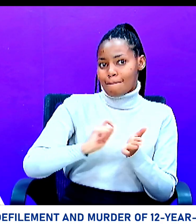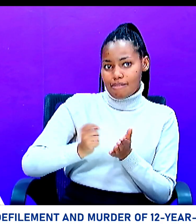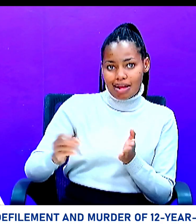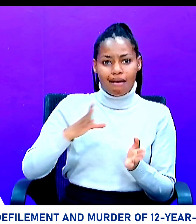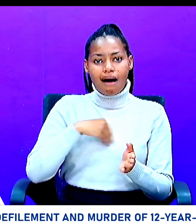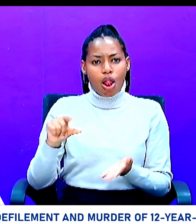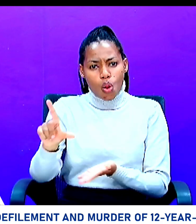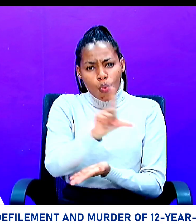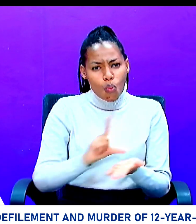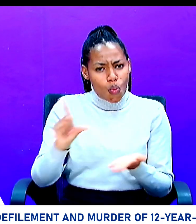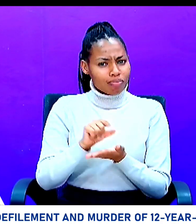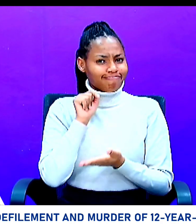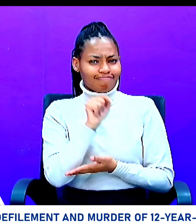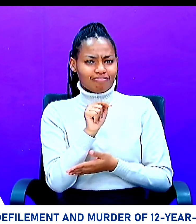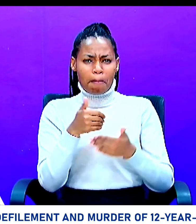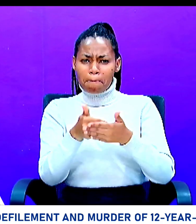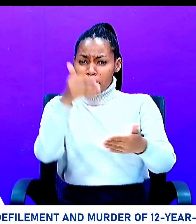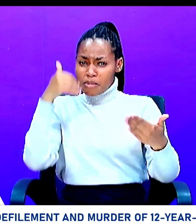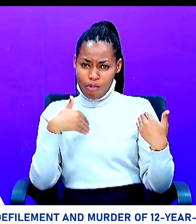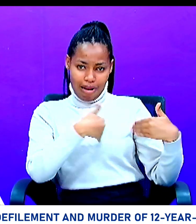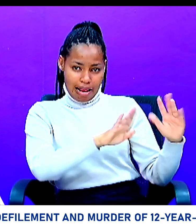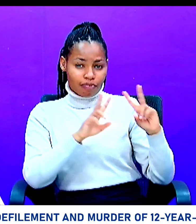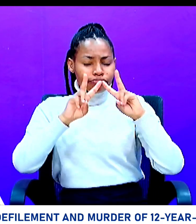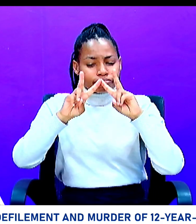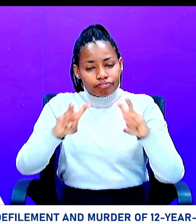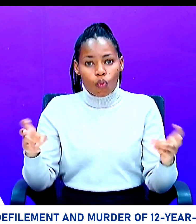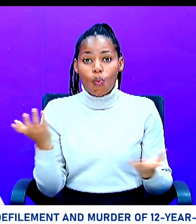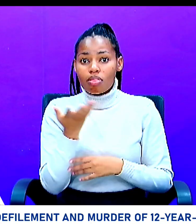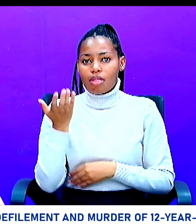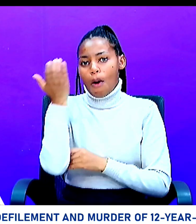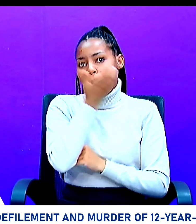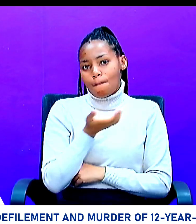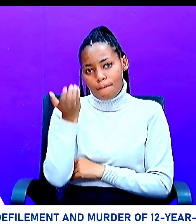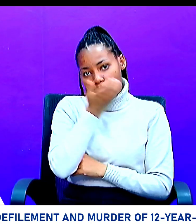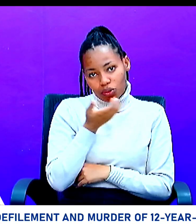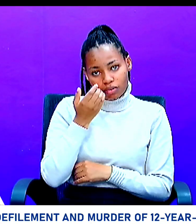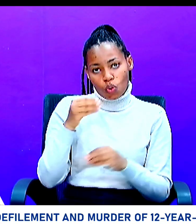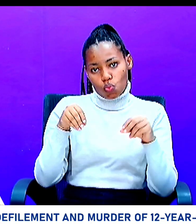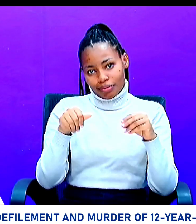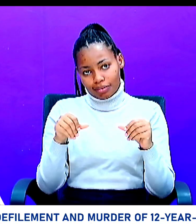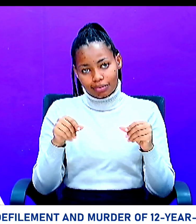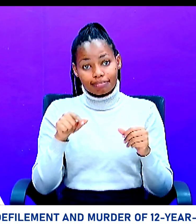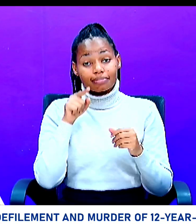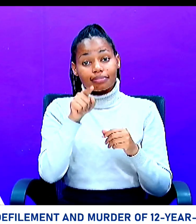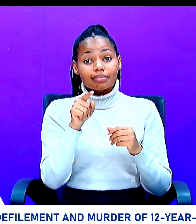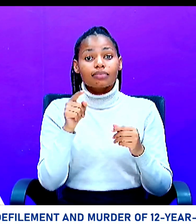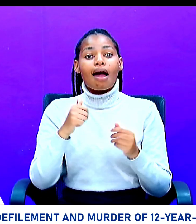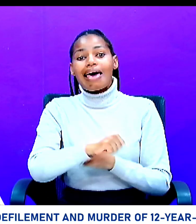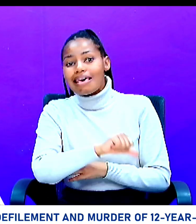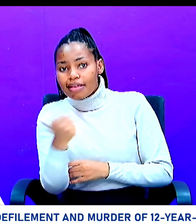confectionery before leaving to search for uji flour at another shop. That was the last